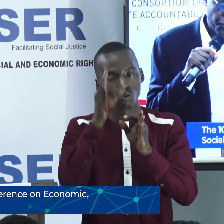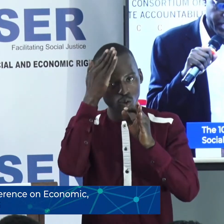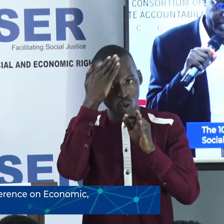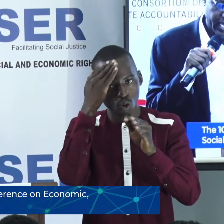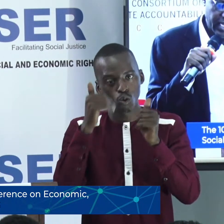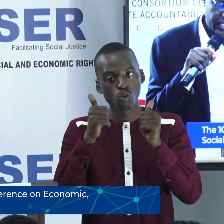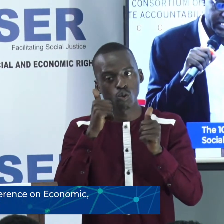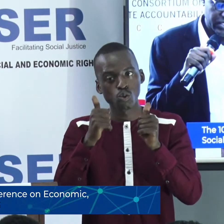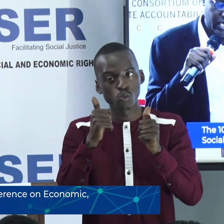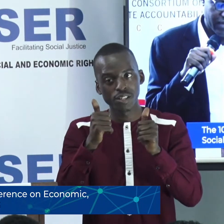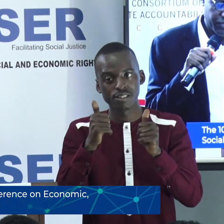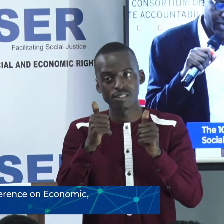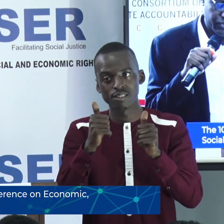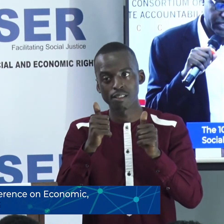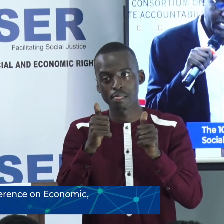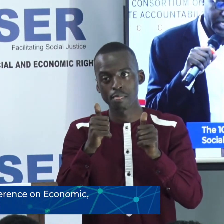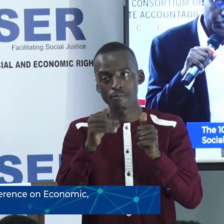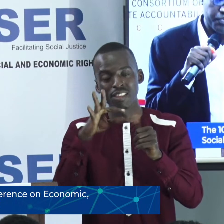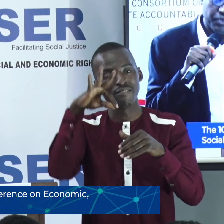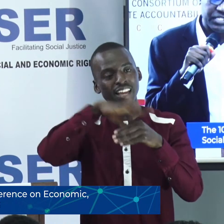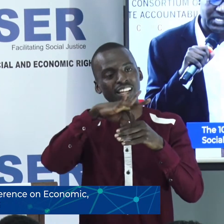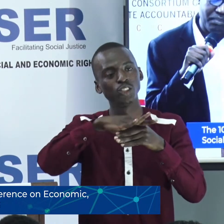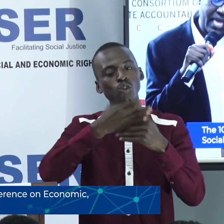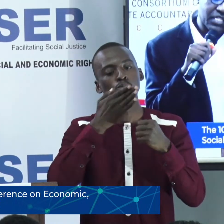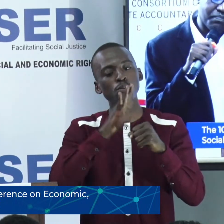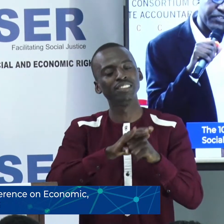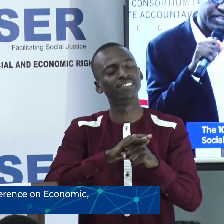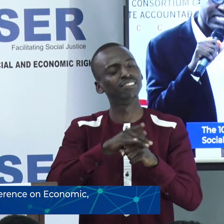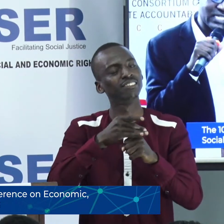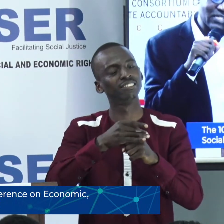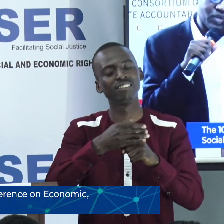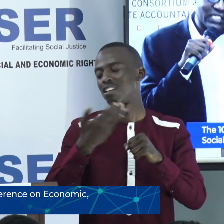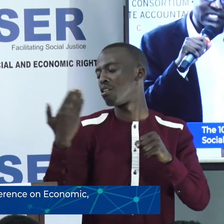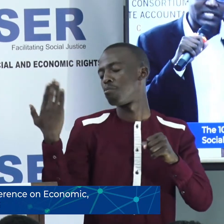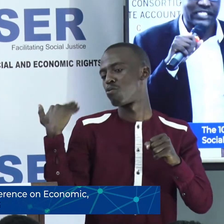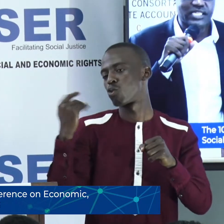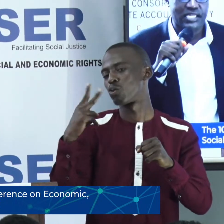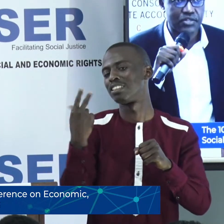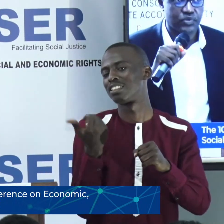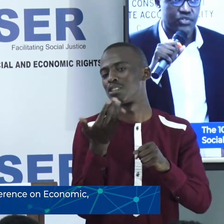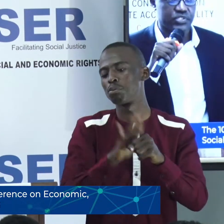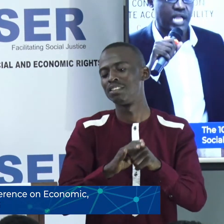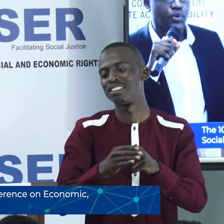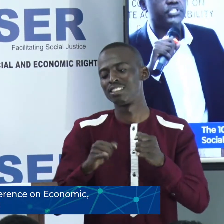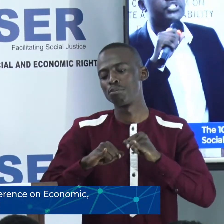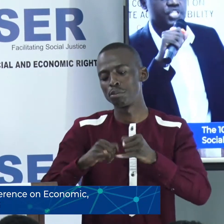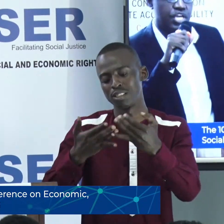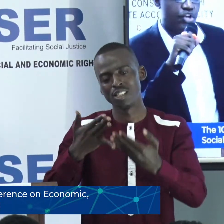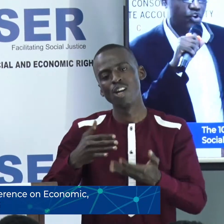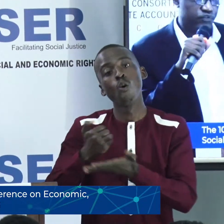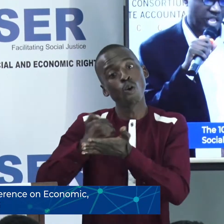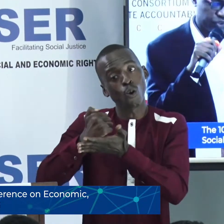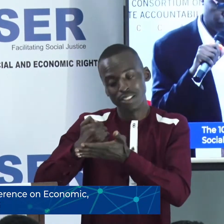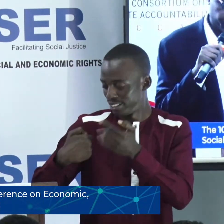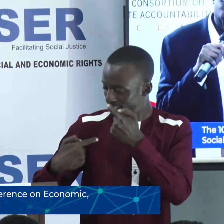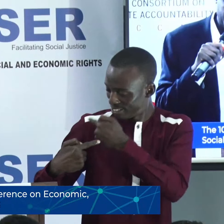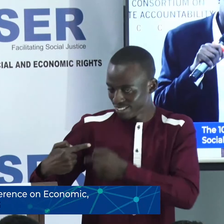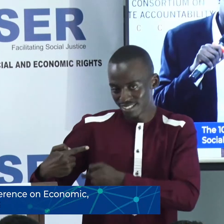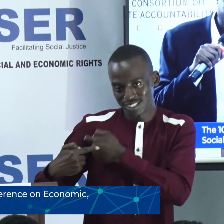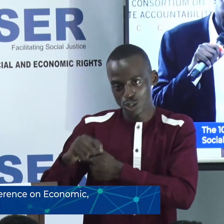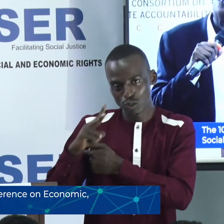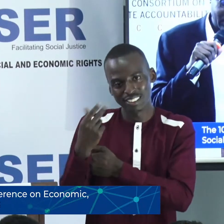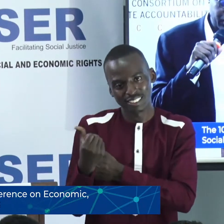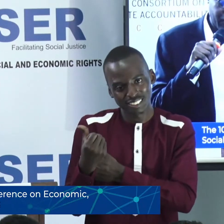determine whether it is the election promises made previously in 2016. Actually, it was an audit of some sort, whether